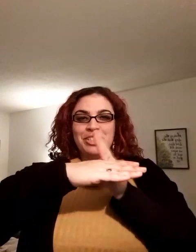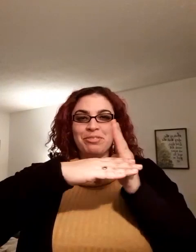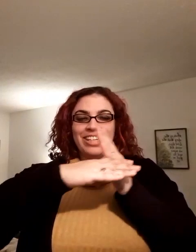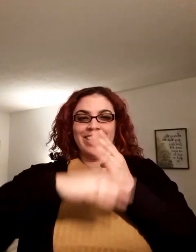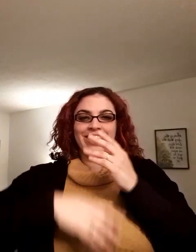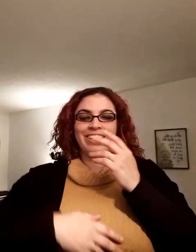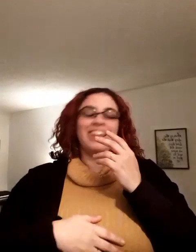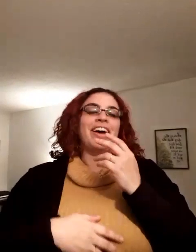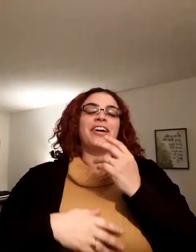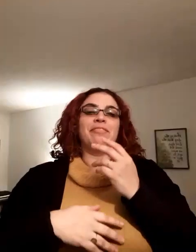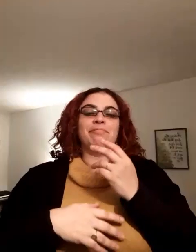between